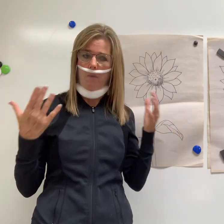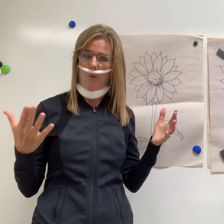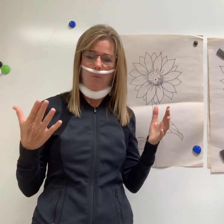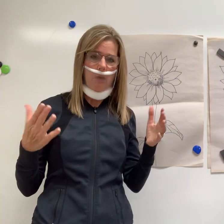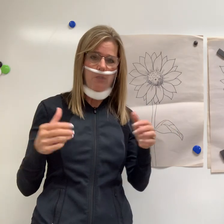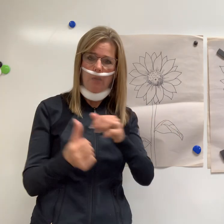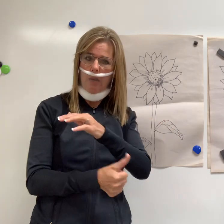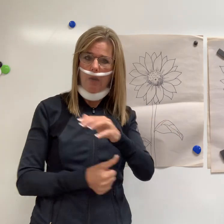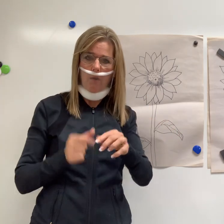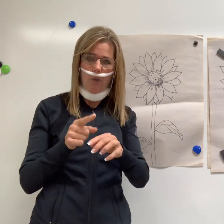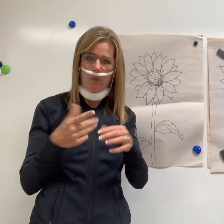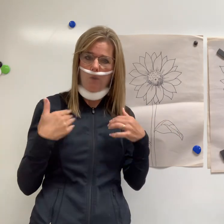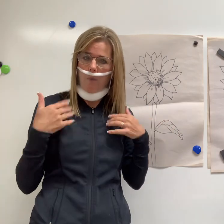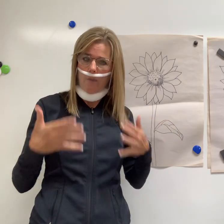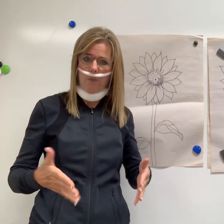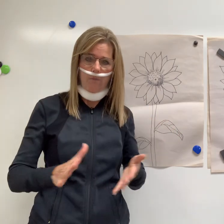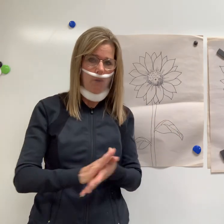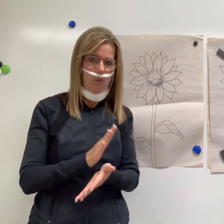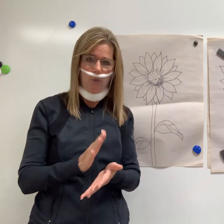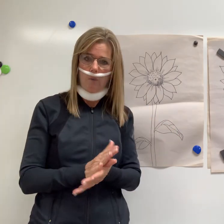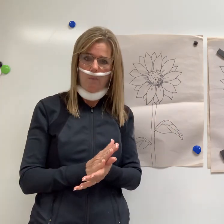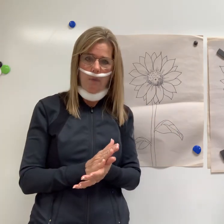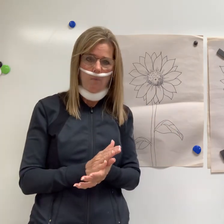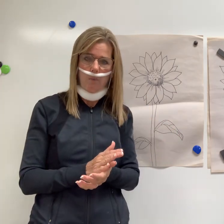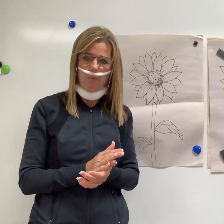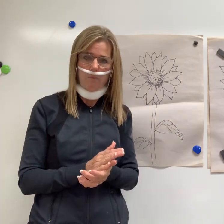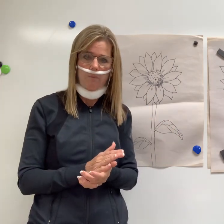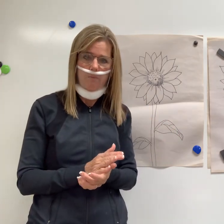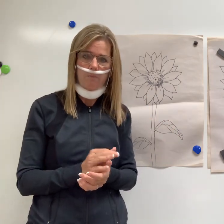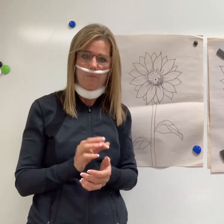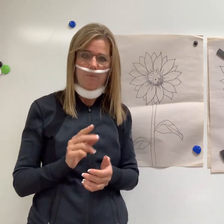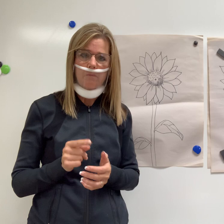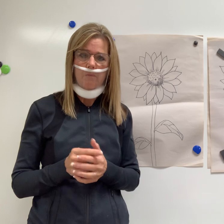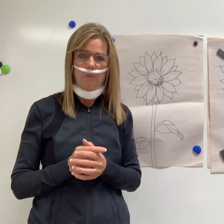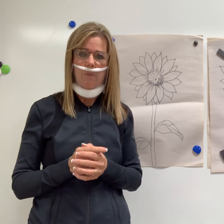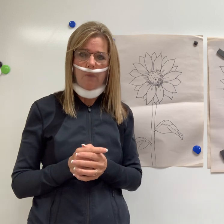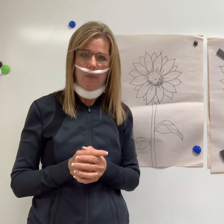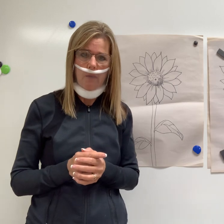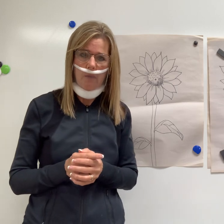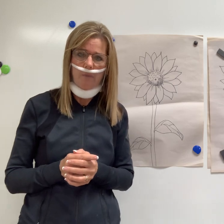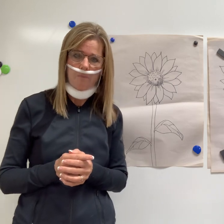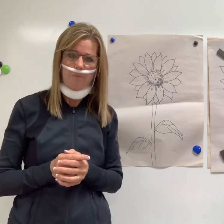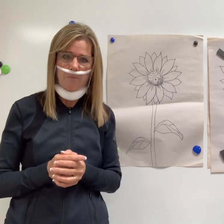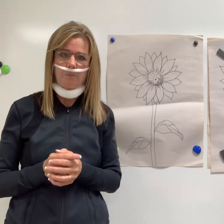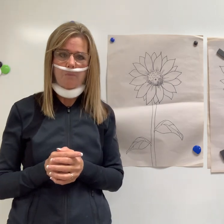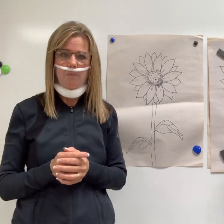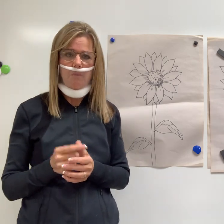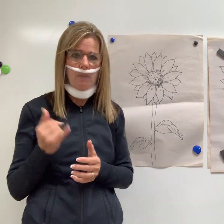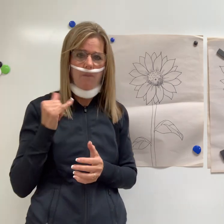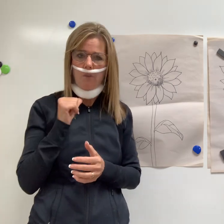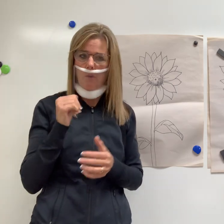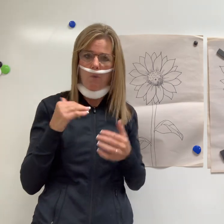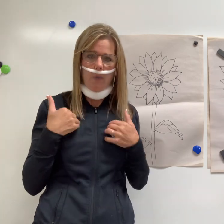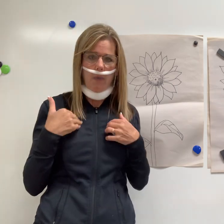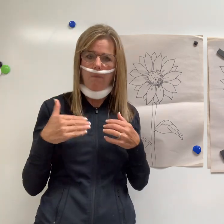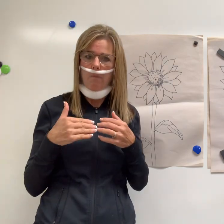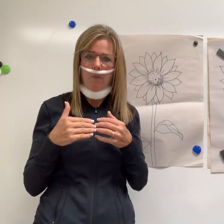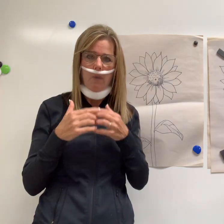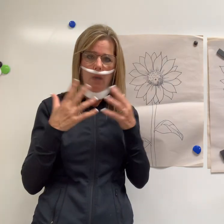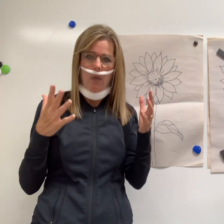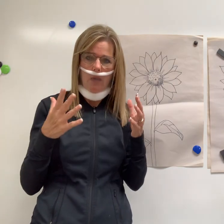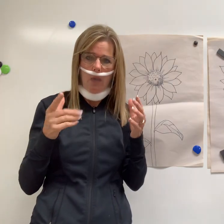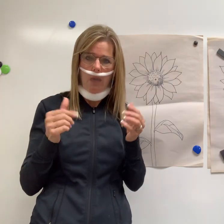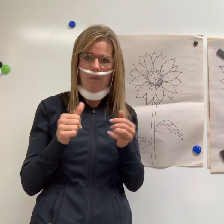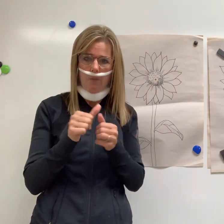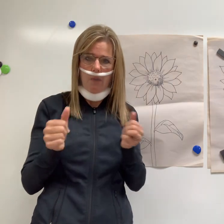bottom, no big deal. Don't try to like scrunch in a stem on like a very short. If you don't have much room, just draw two